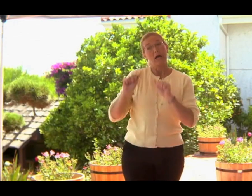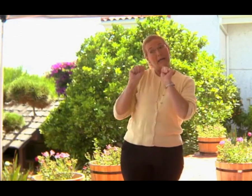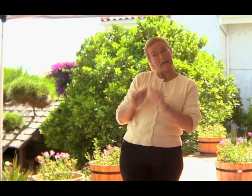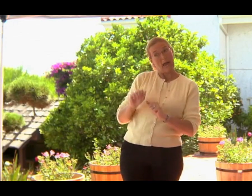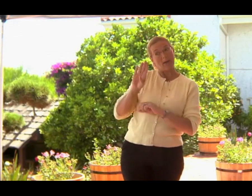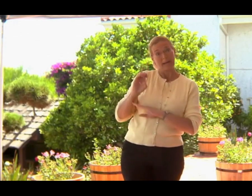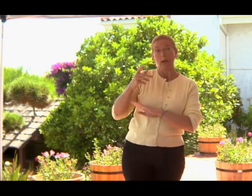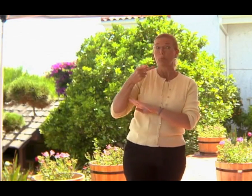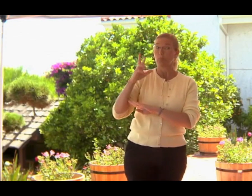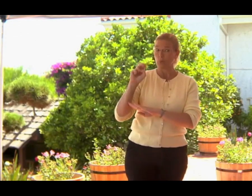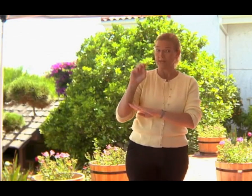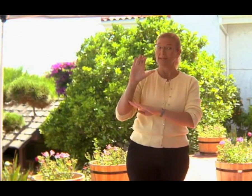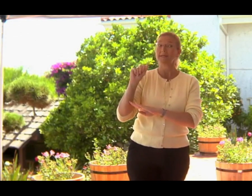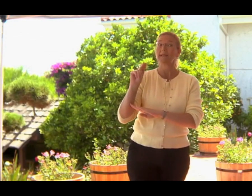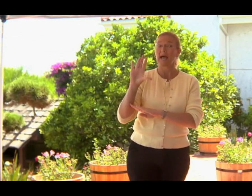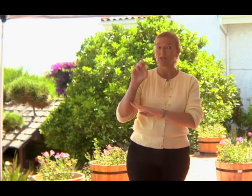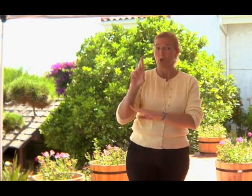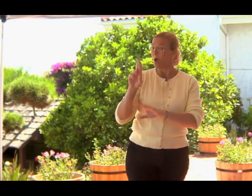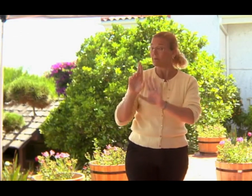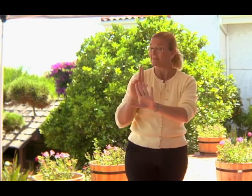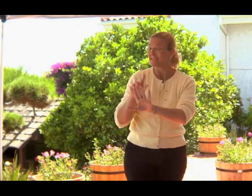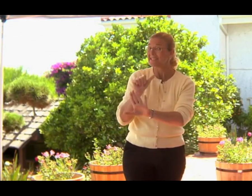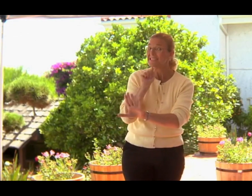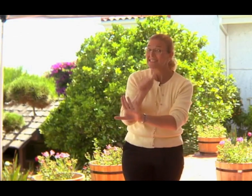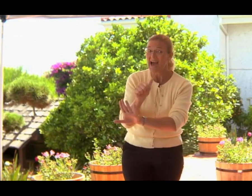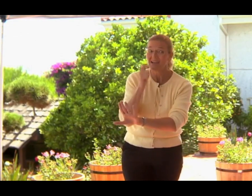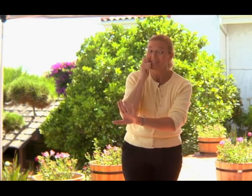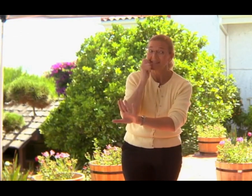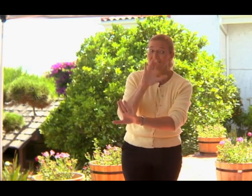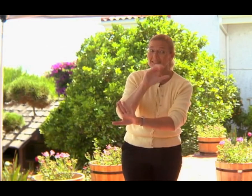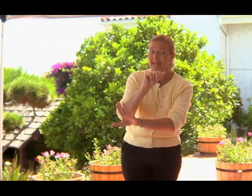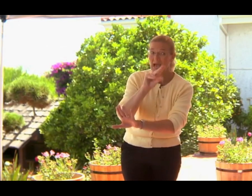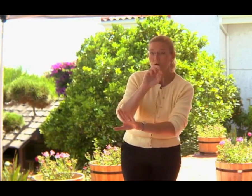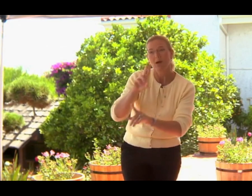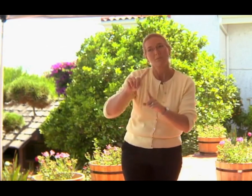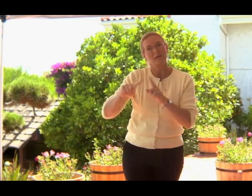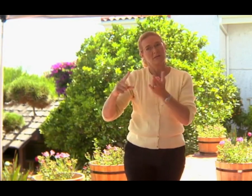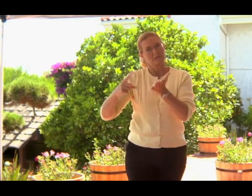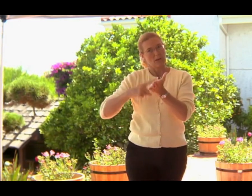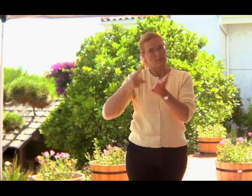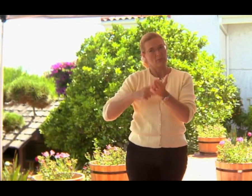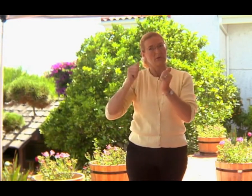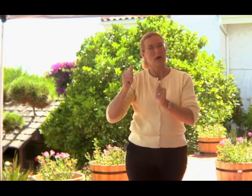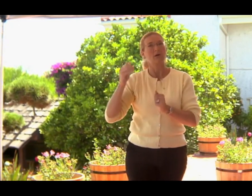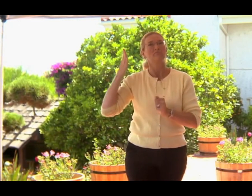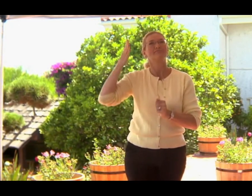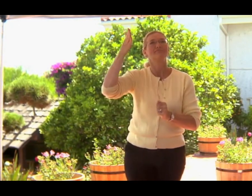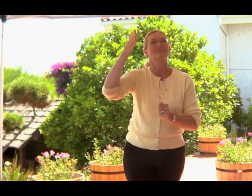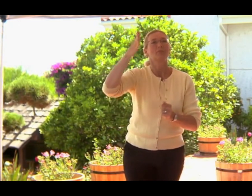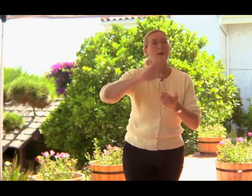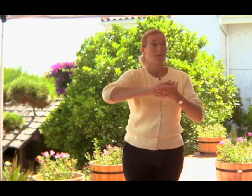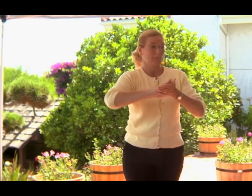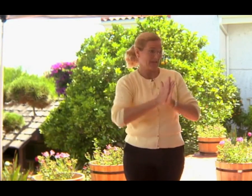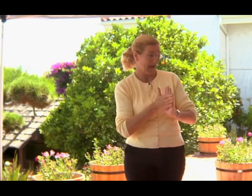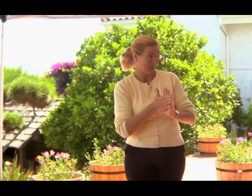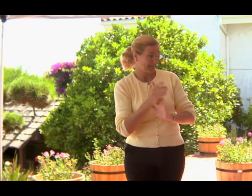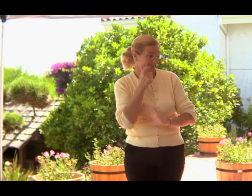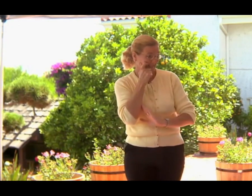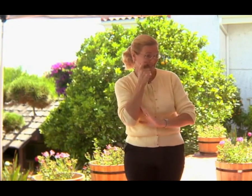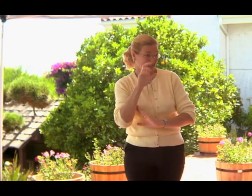You can think of them as pre-cancers. They are not skin cancer, but sometimes, if they are not treated or removed,